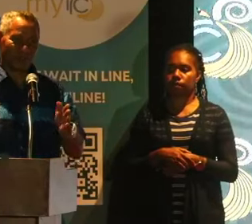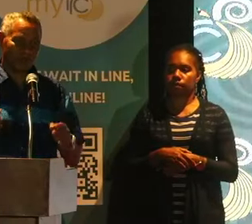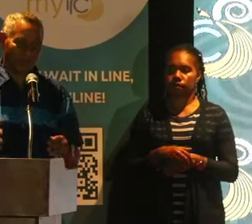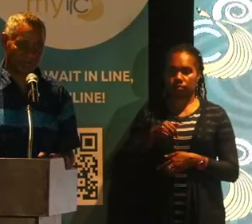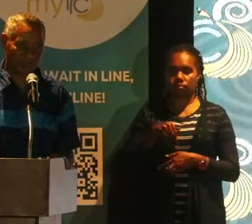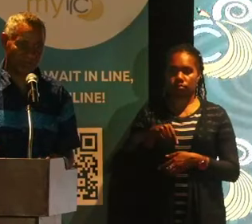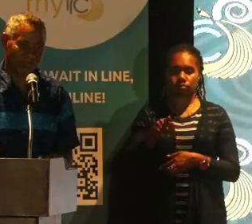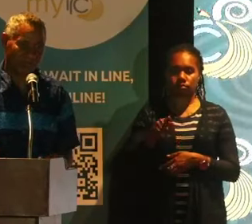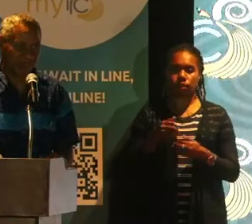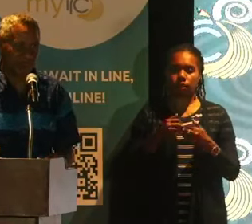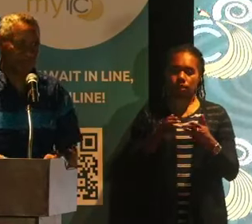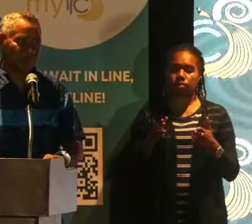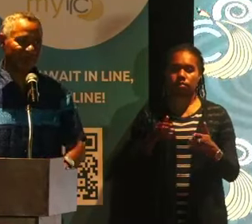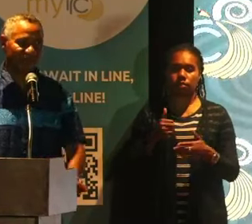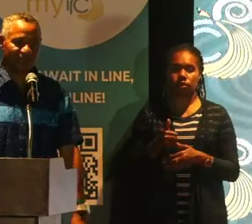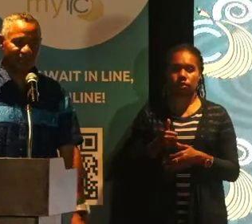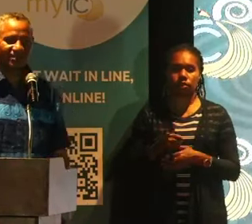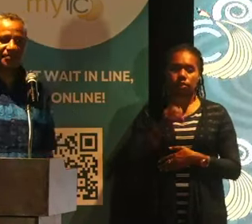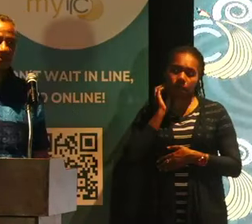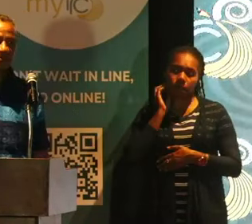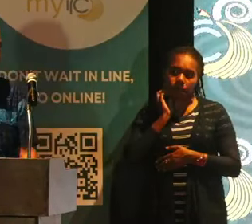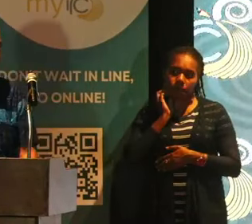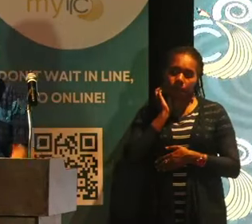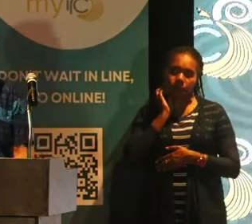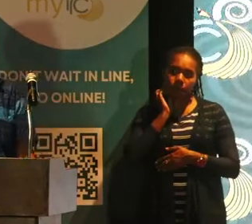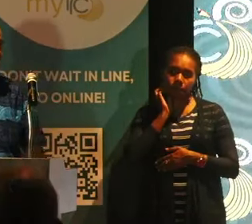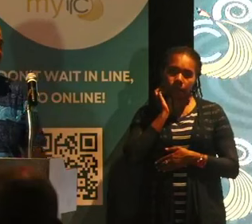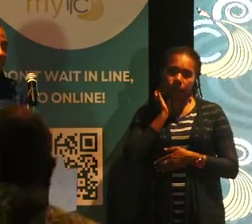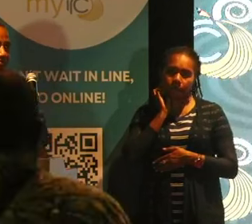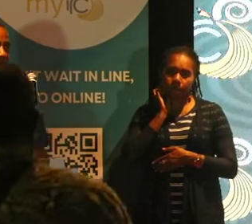together. We do men out of the way. Thank you.